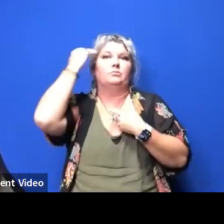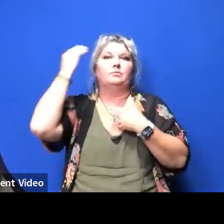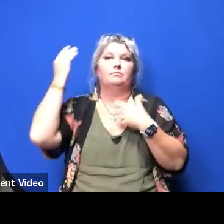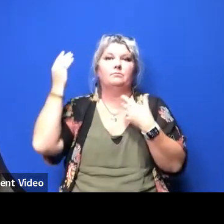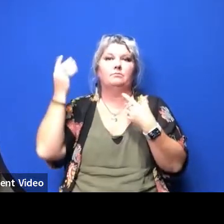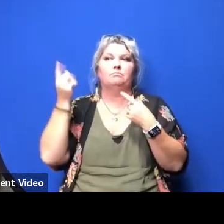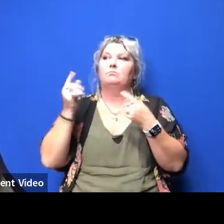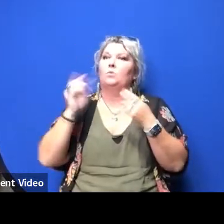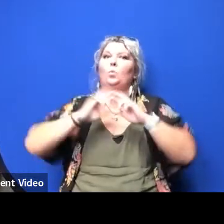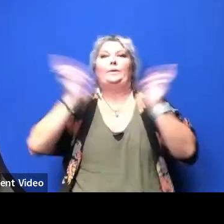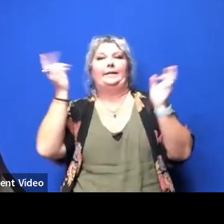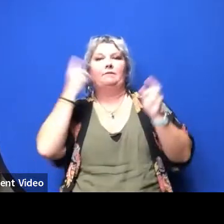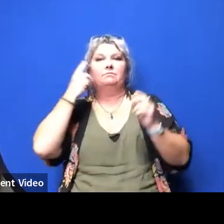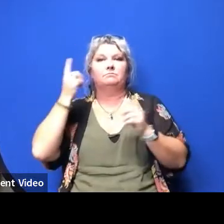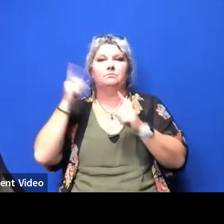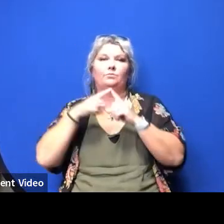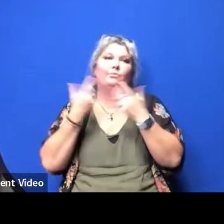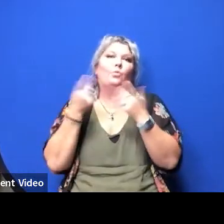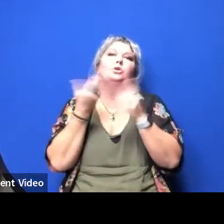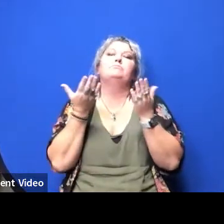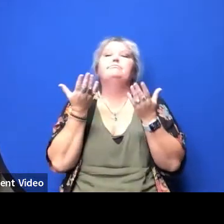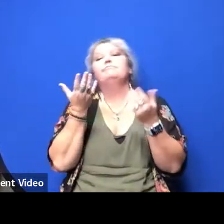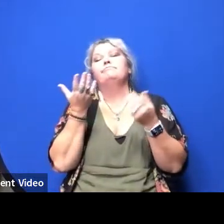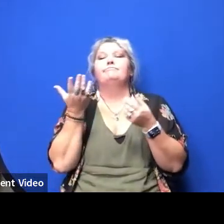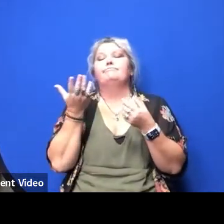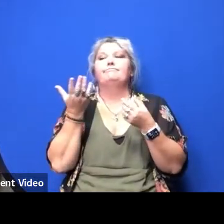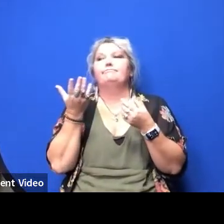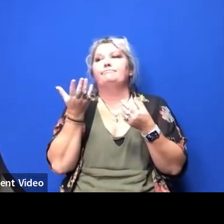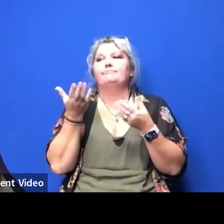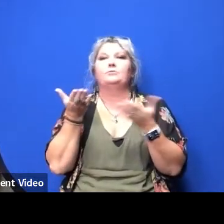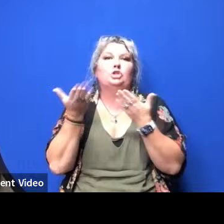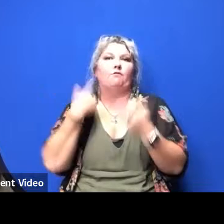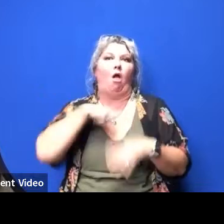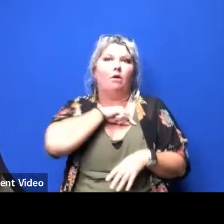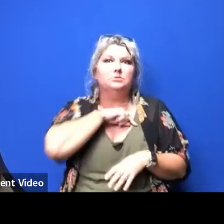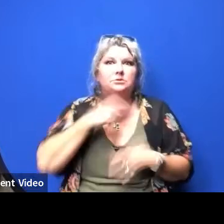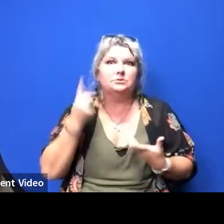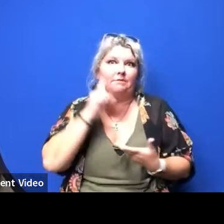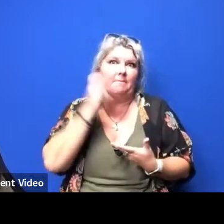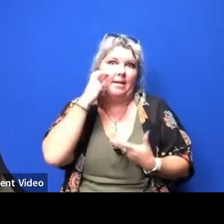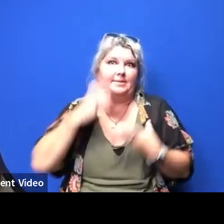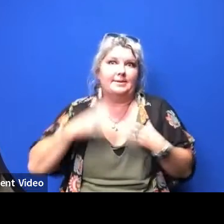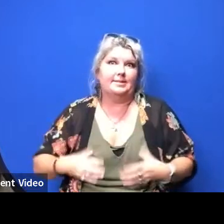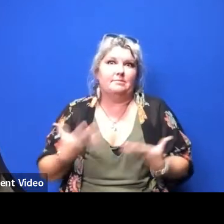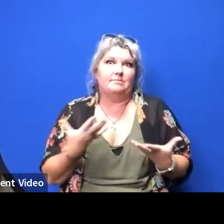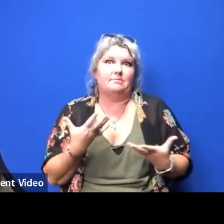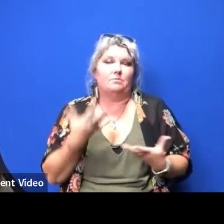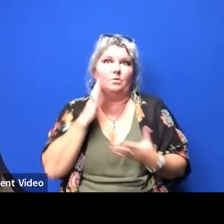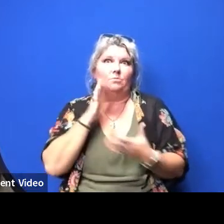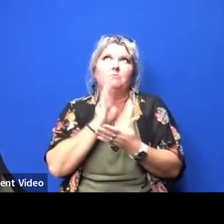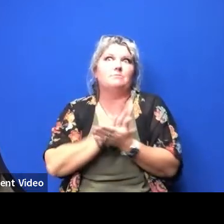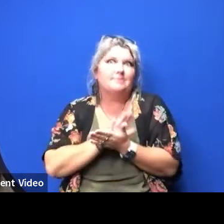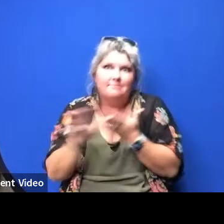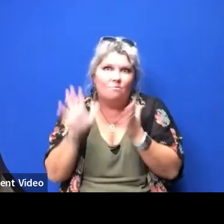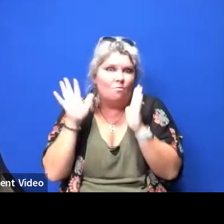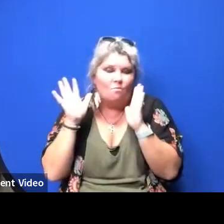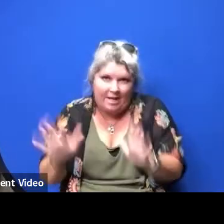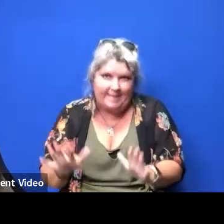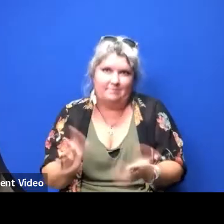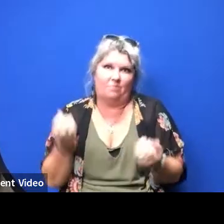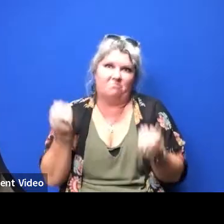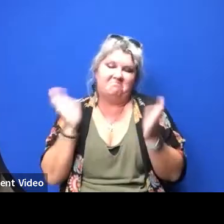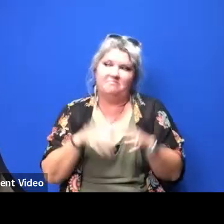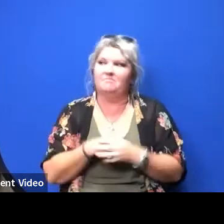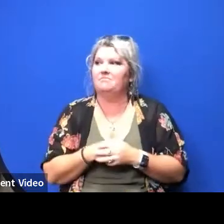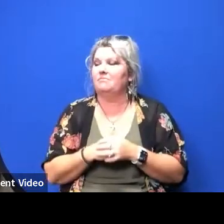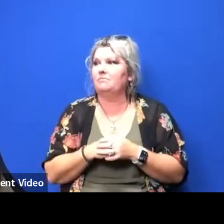And then also let people know that they can apply for SSP services. That way they can provide the service to